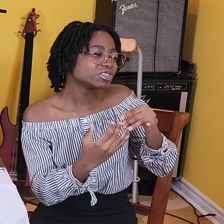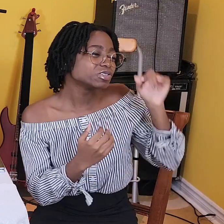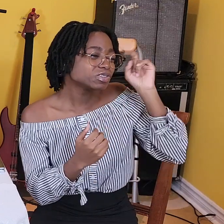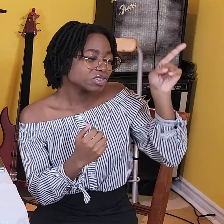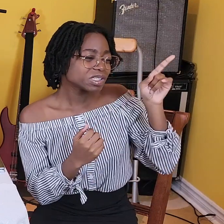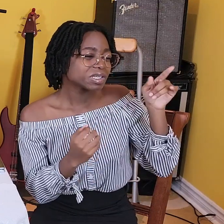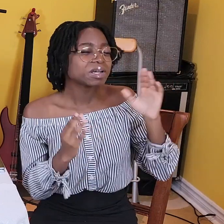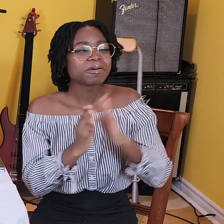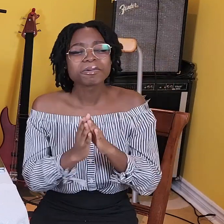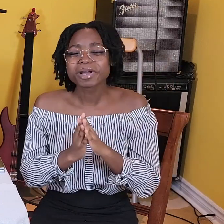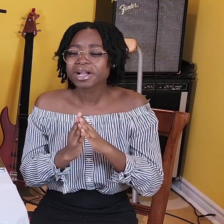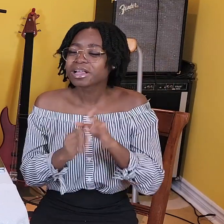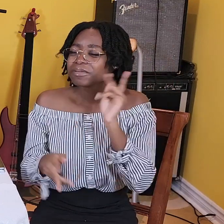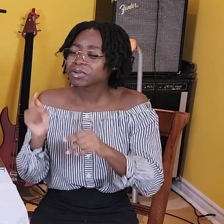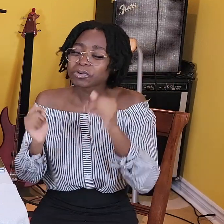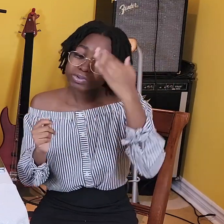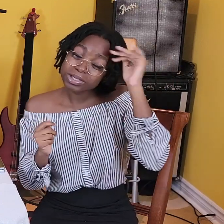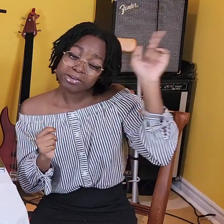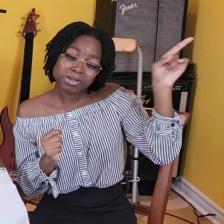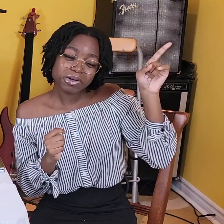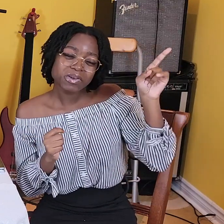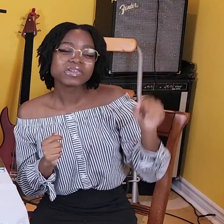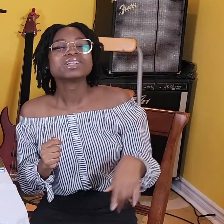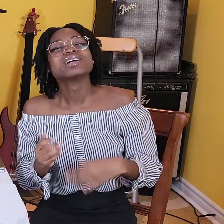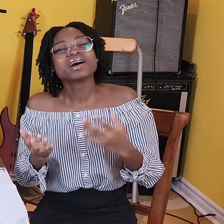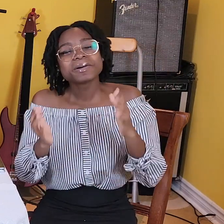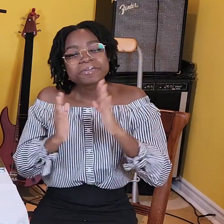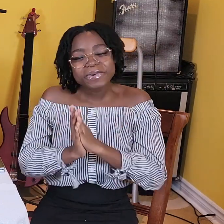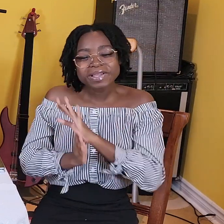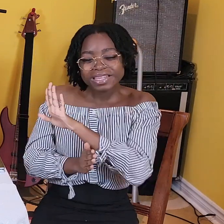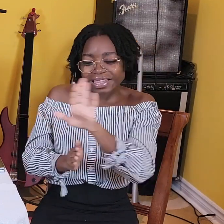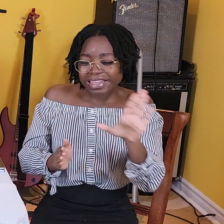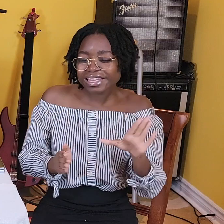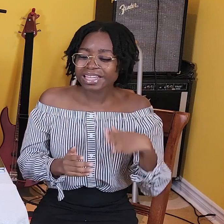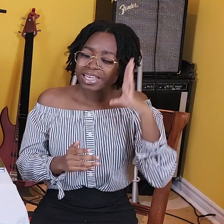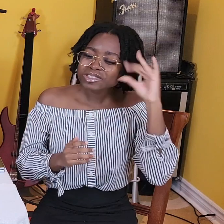also experience the power of the Holy Spirit. Put away